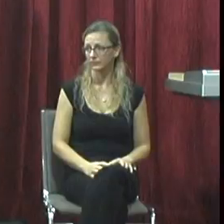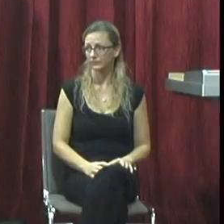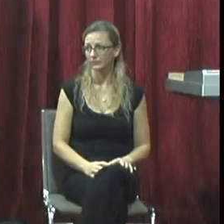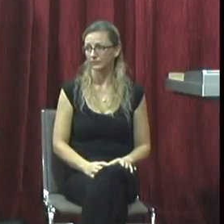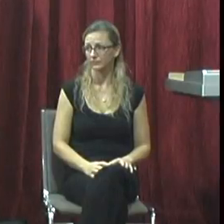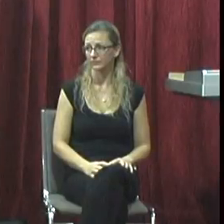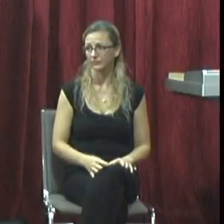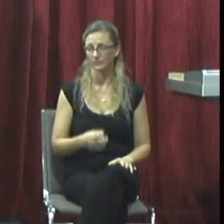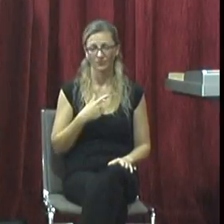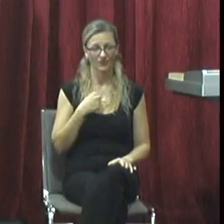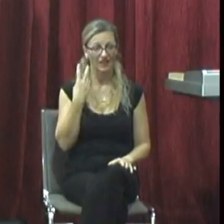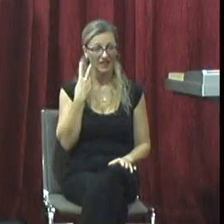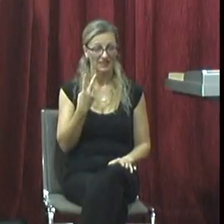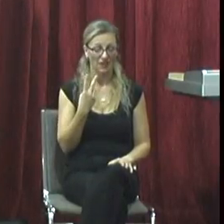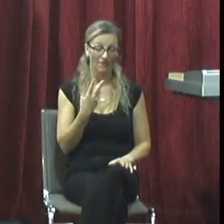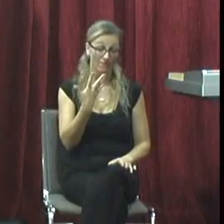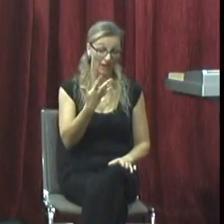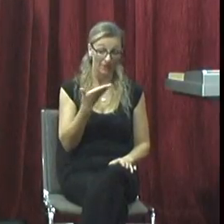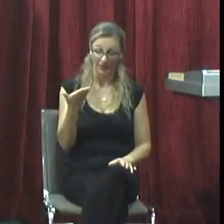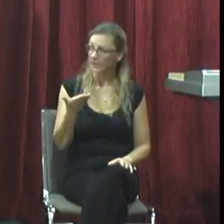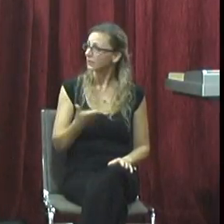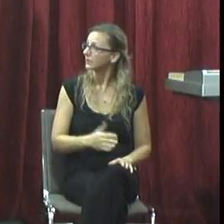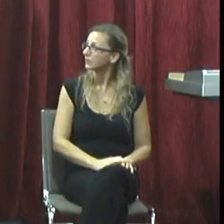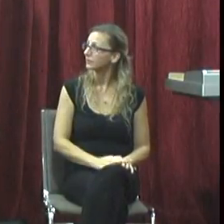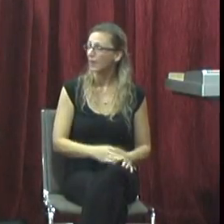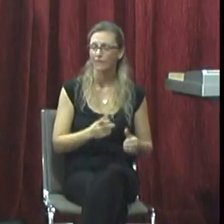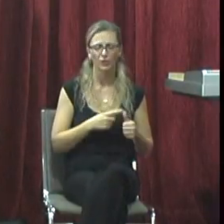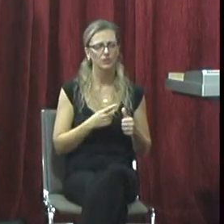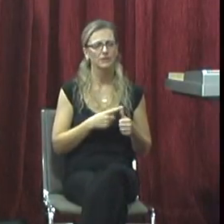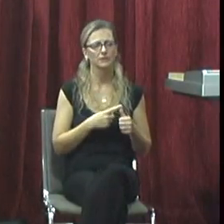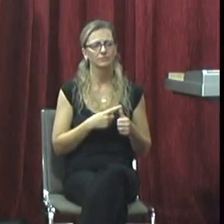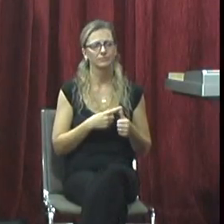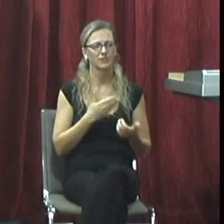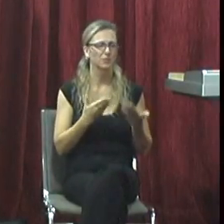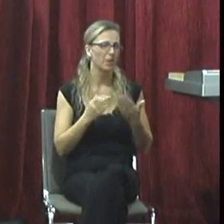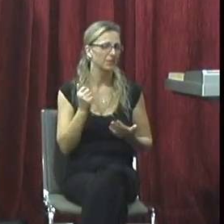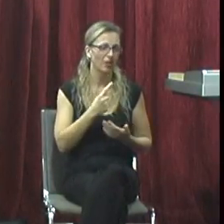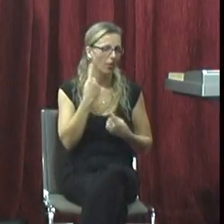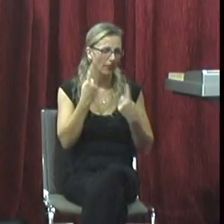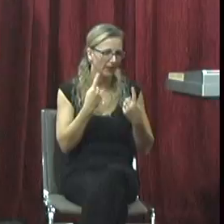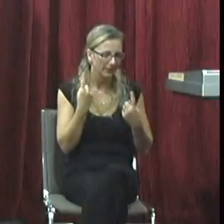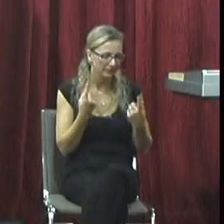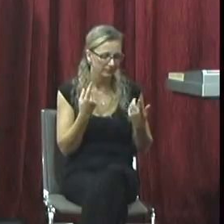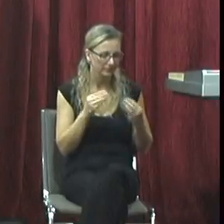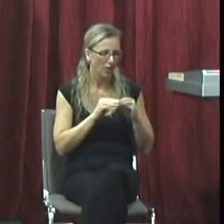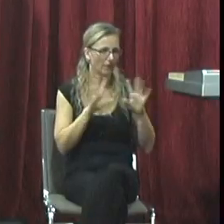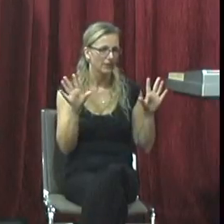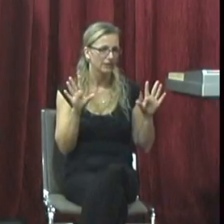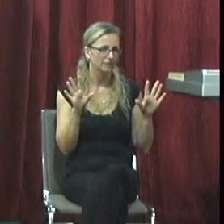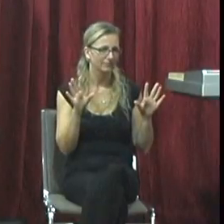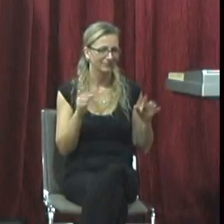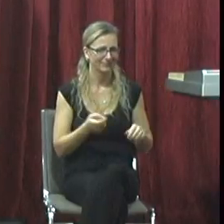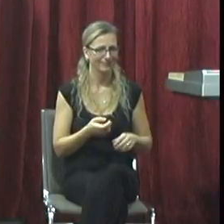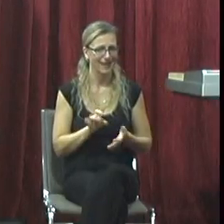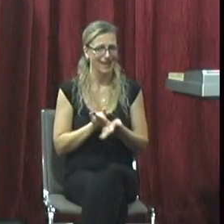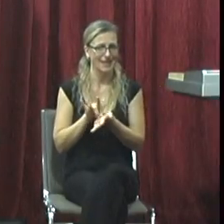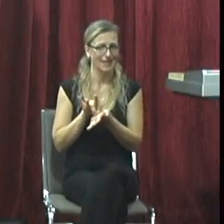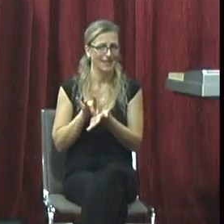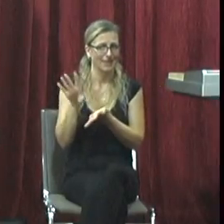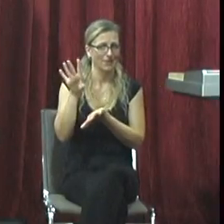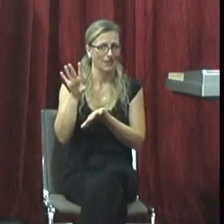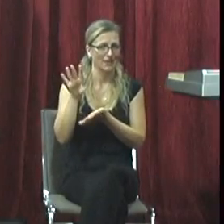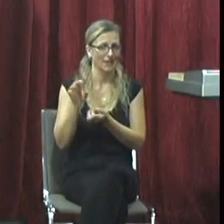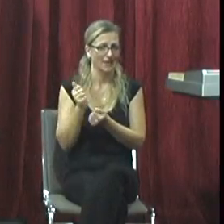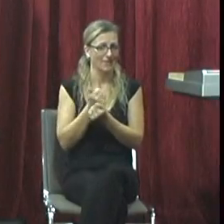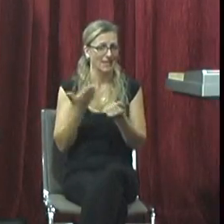I saw five insights here. First, you probably all thought of, it's pretty obvious, get rid of any occult or